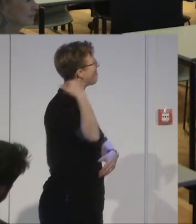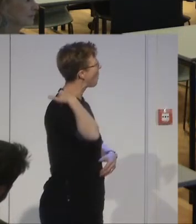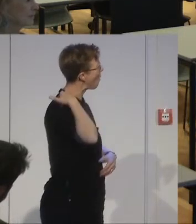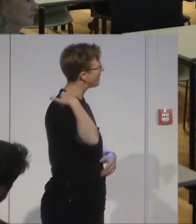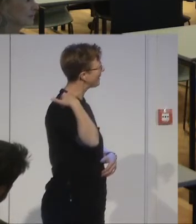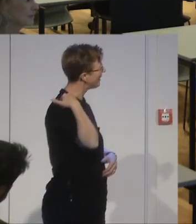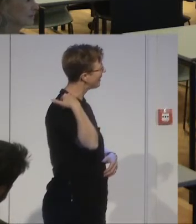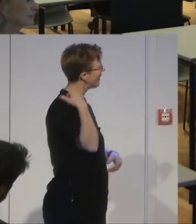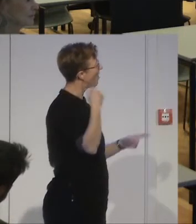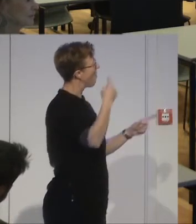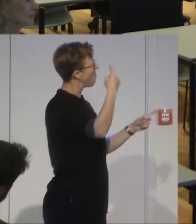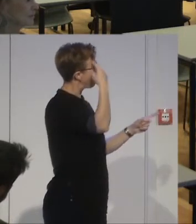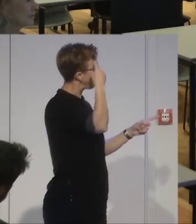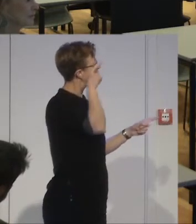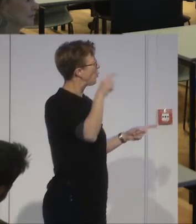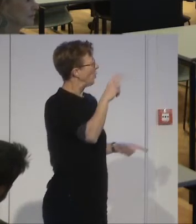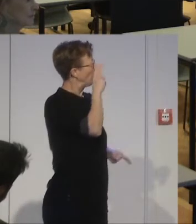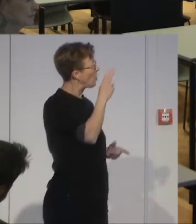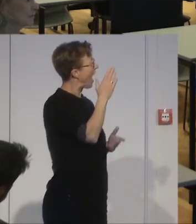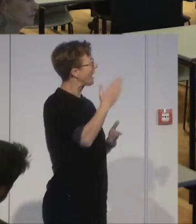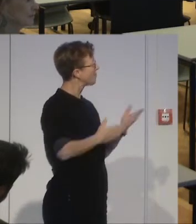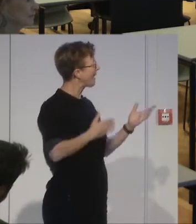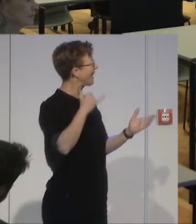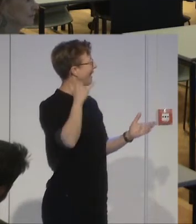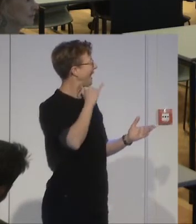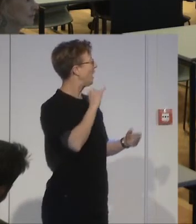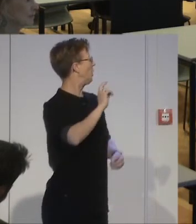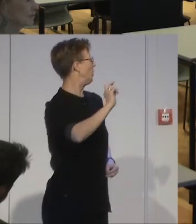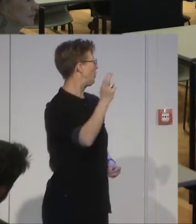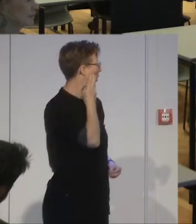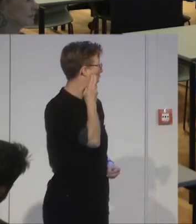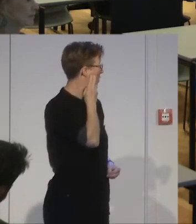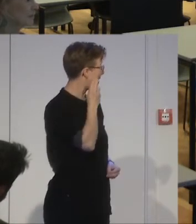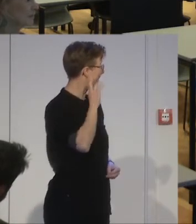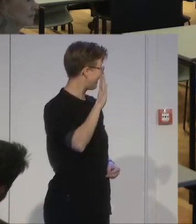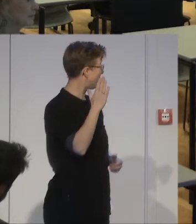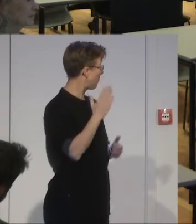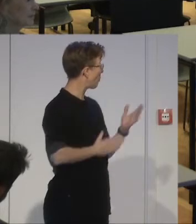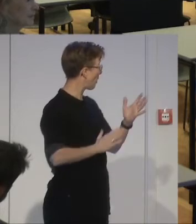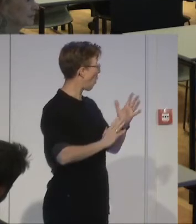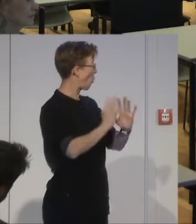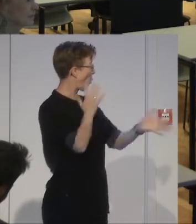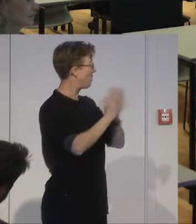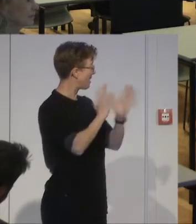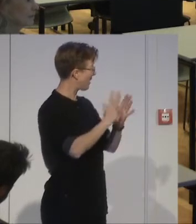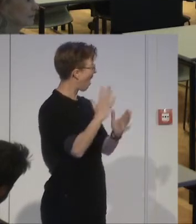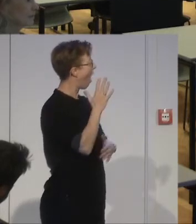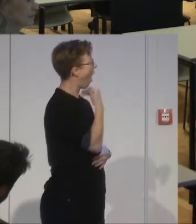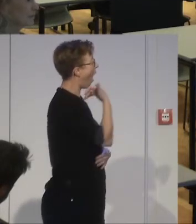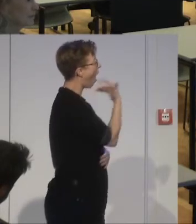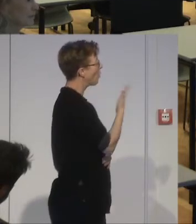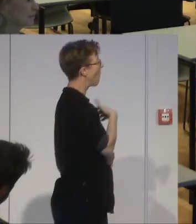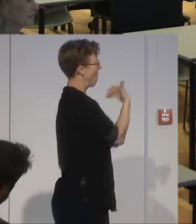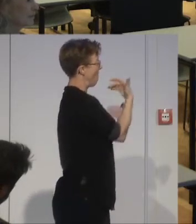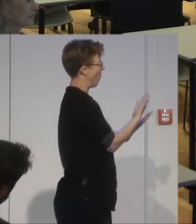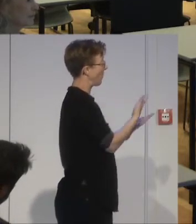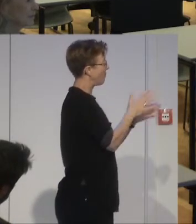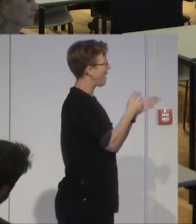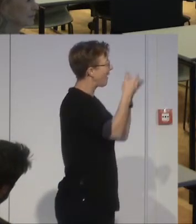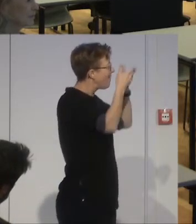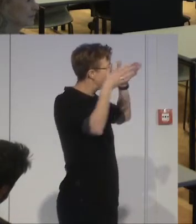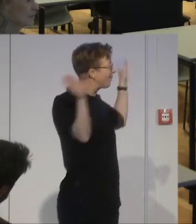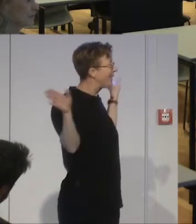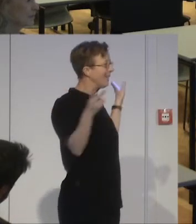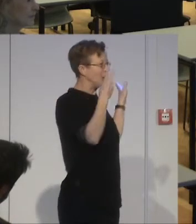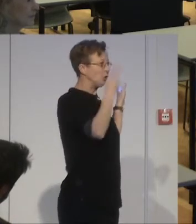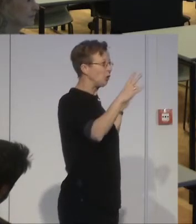understand new aspects of what they're saying? Has this given you a broader view when you're, I